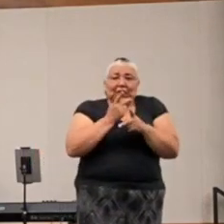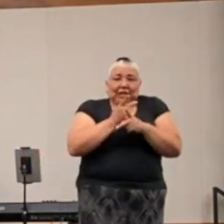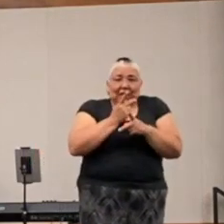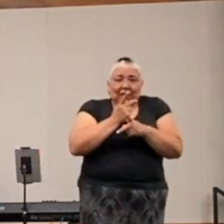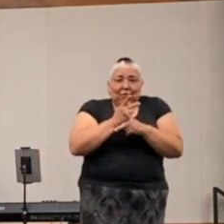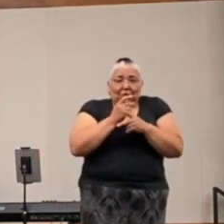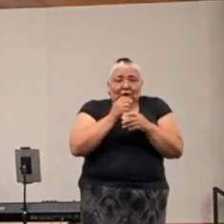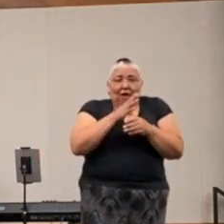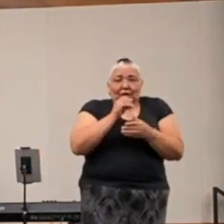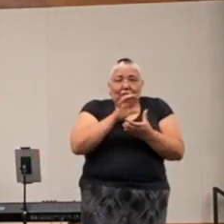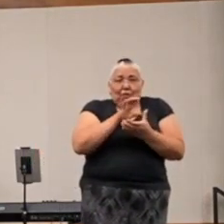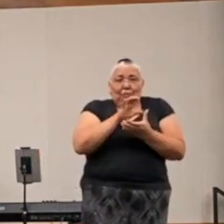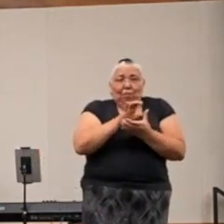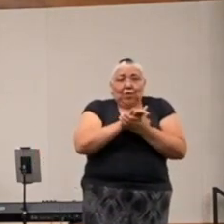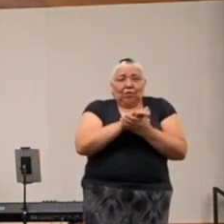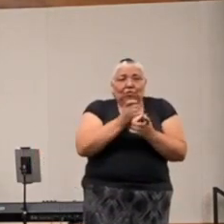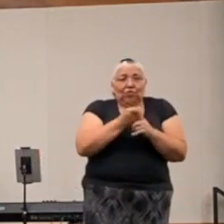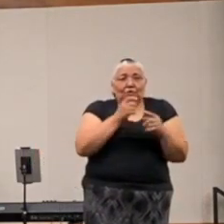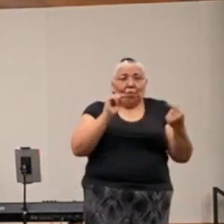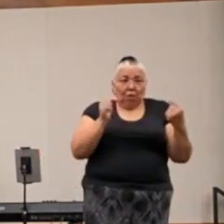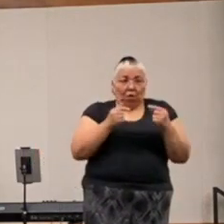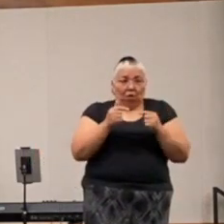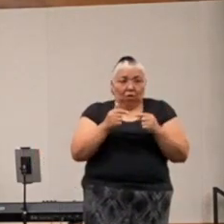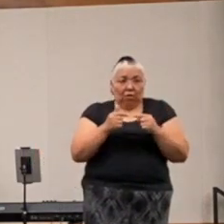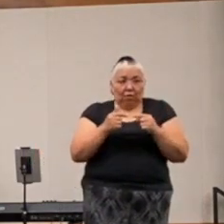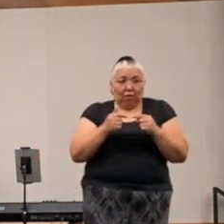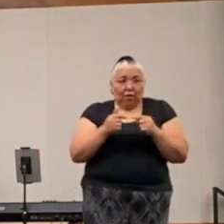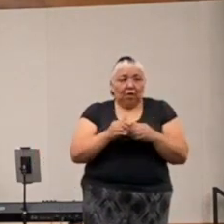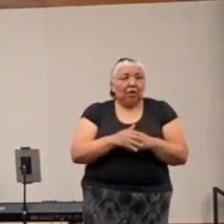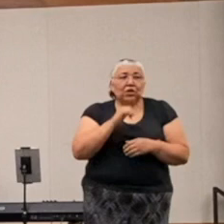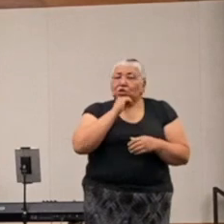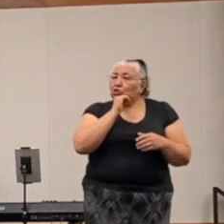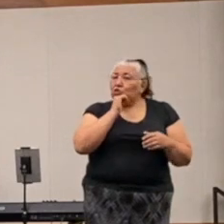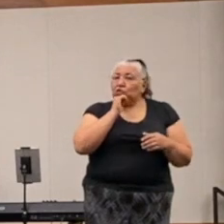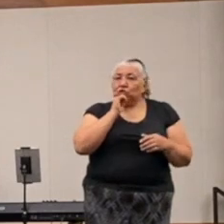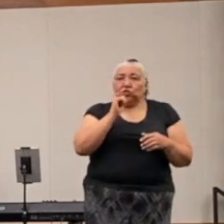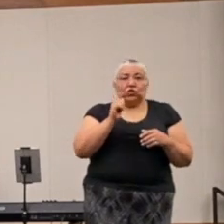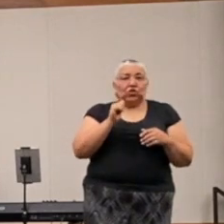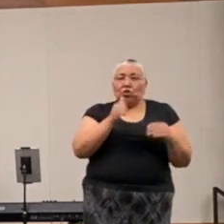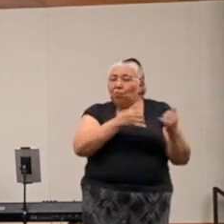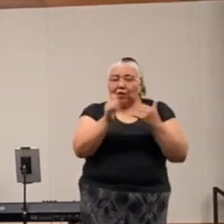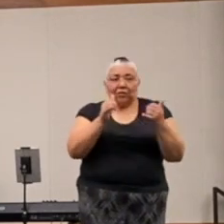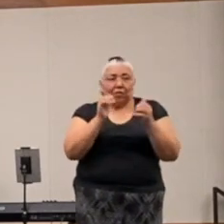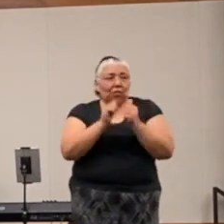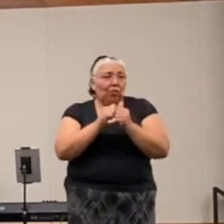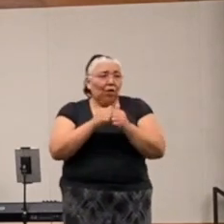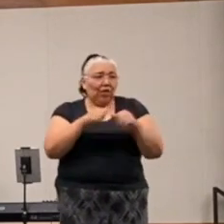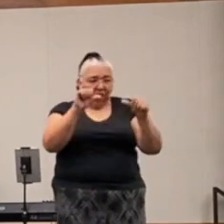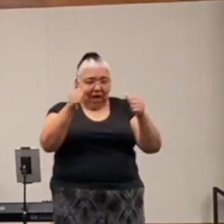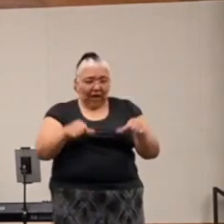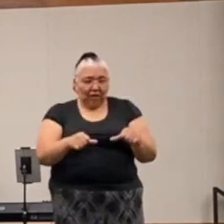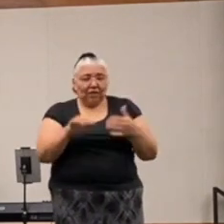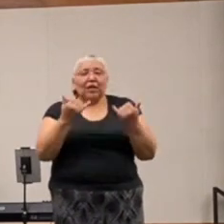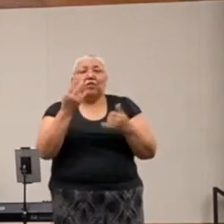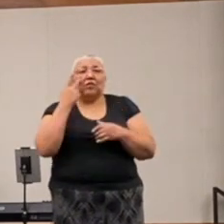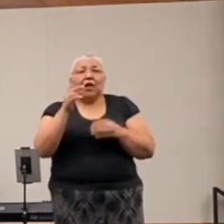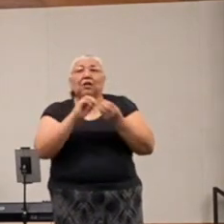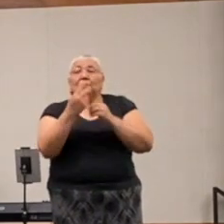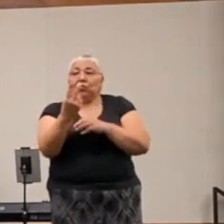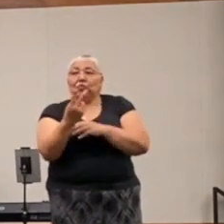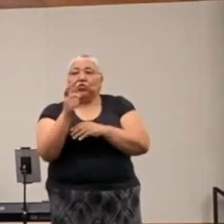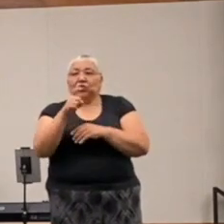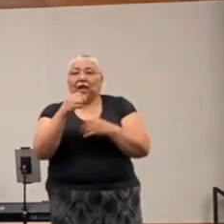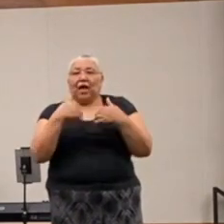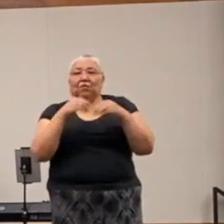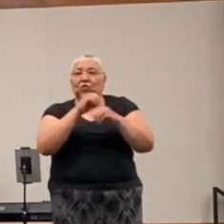their marriage from harm. Don't mess around with idols. And you saw number 2, right? You shall have no